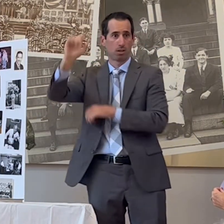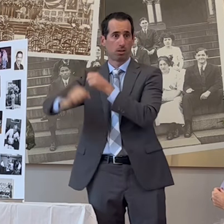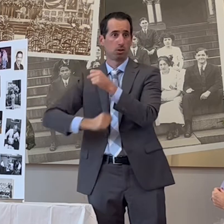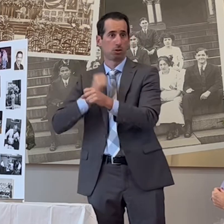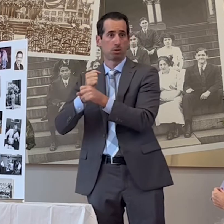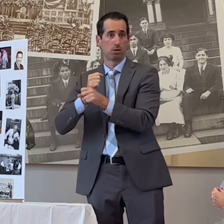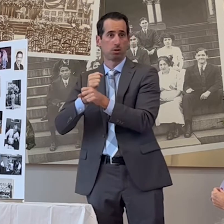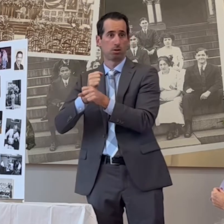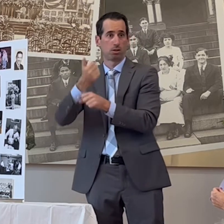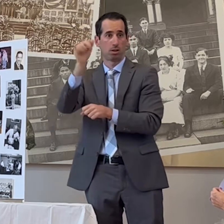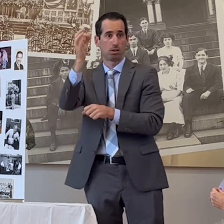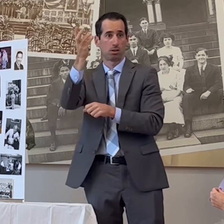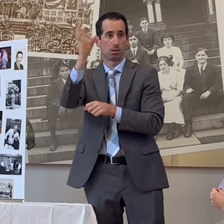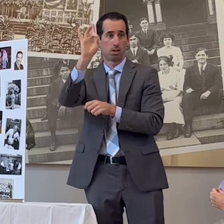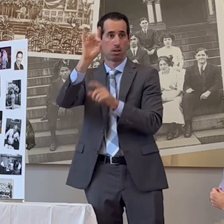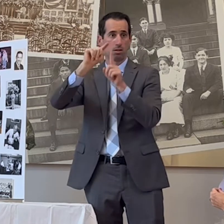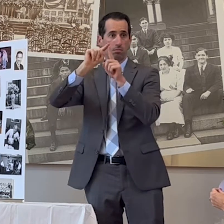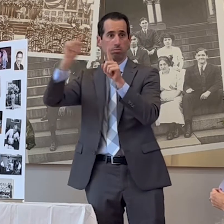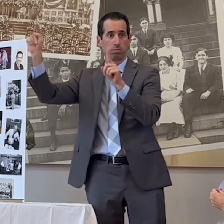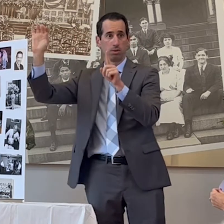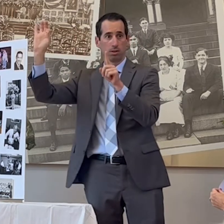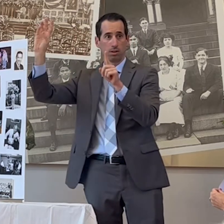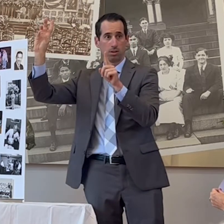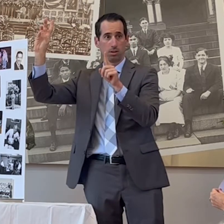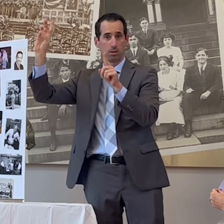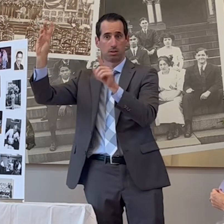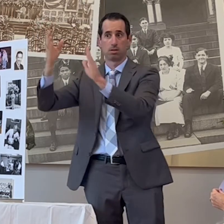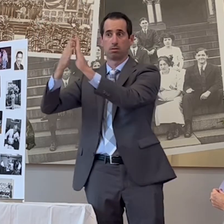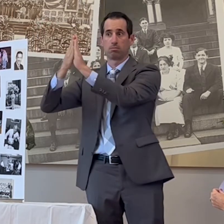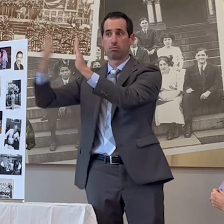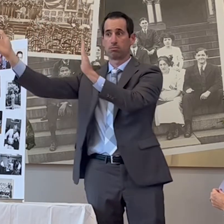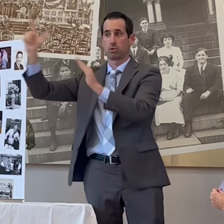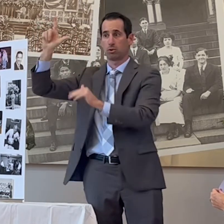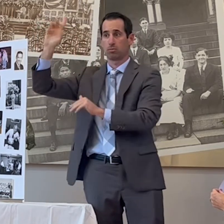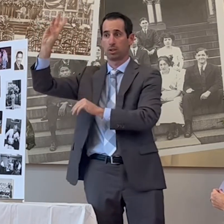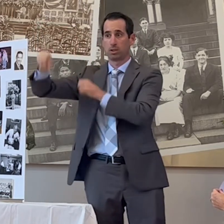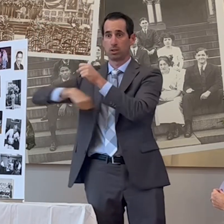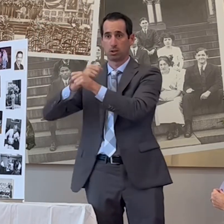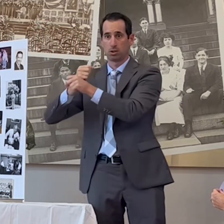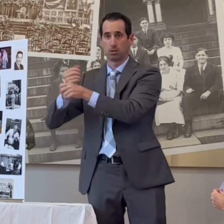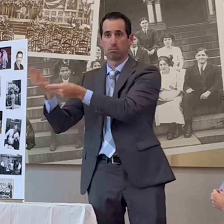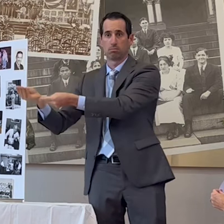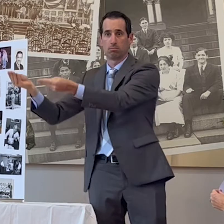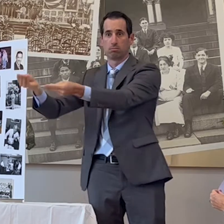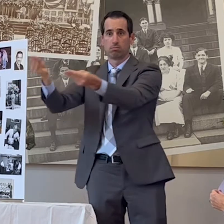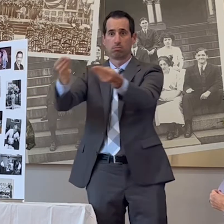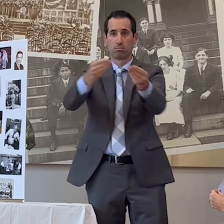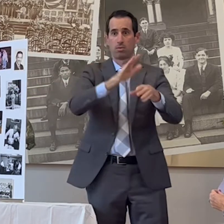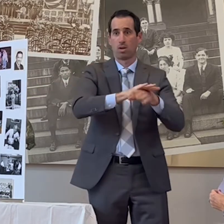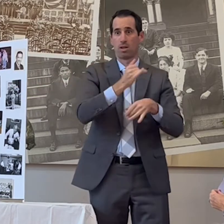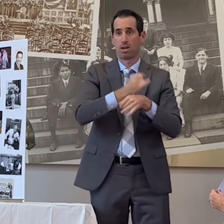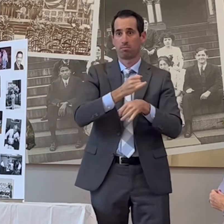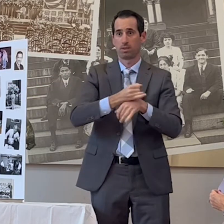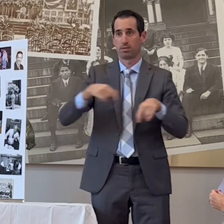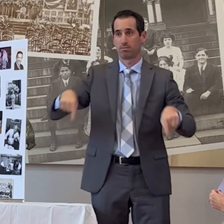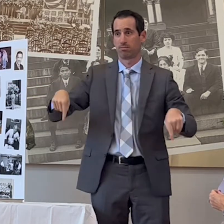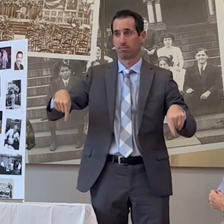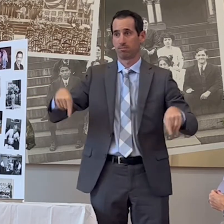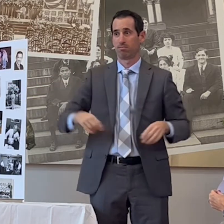with Gallaudet for 26 years, and then 28 years later, it has been